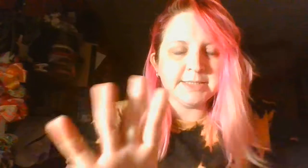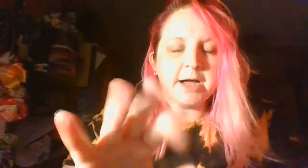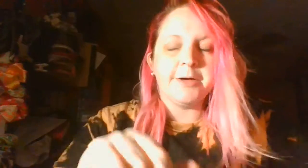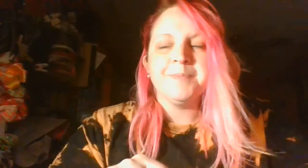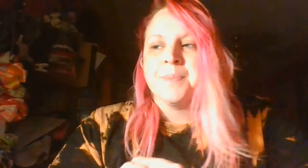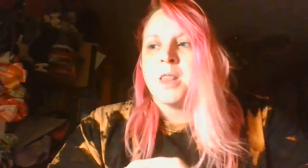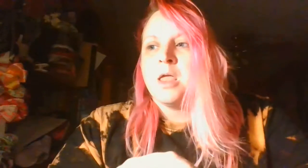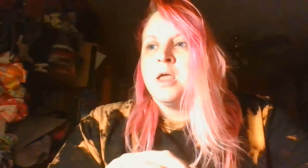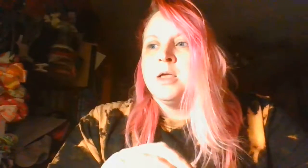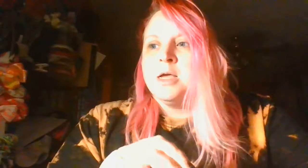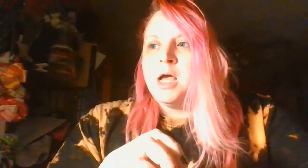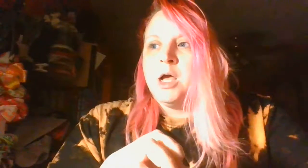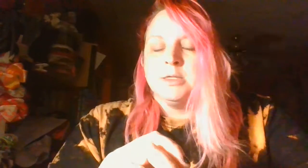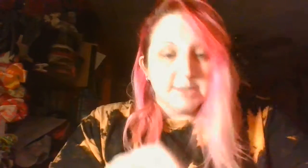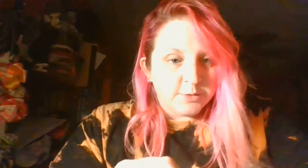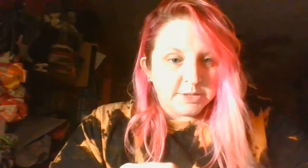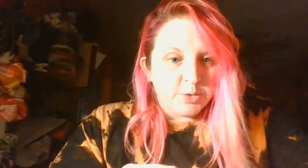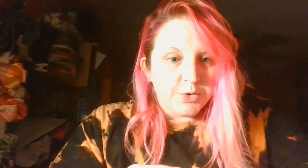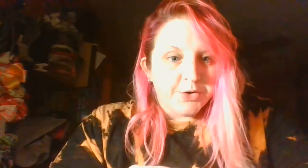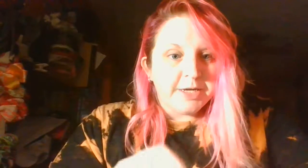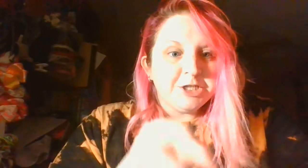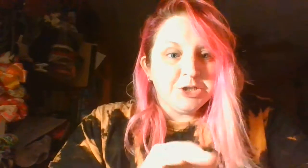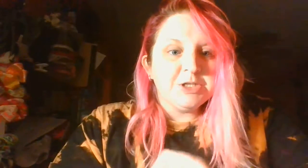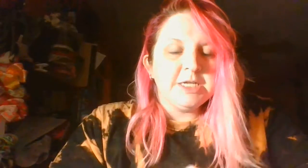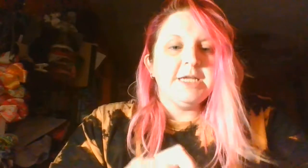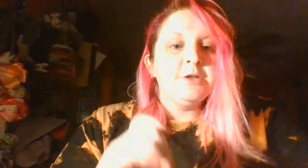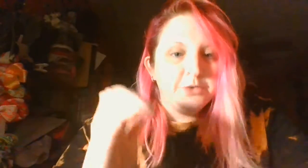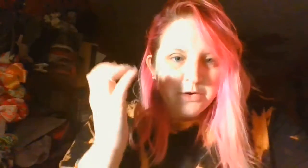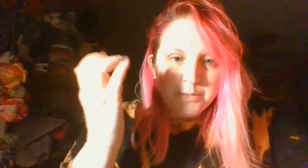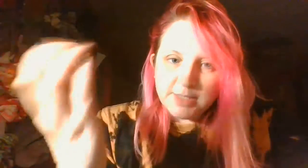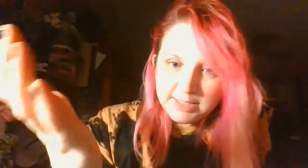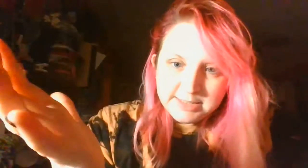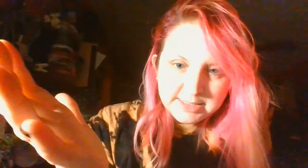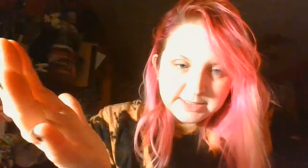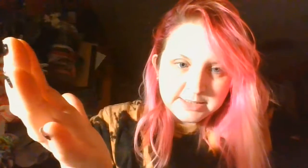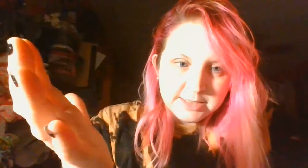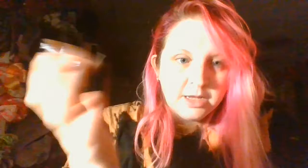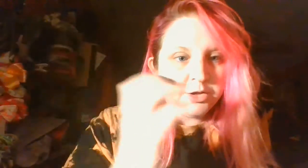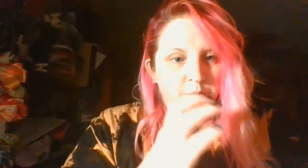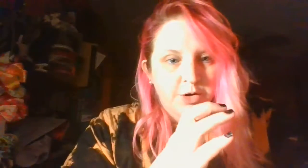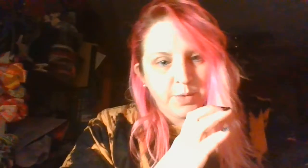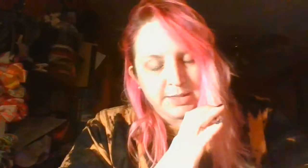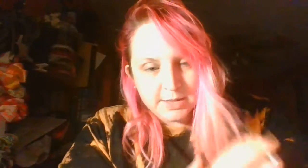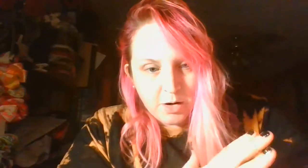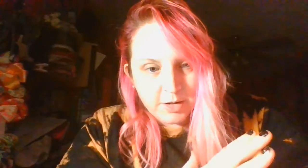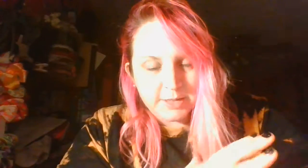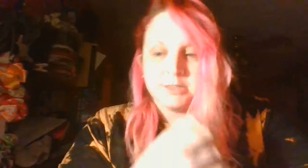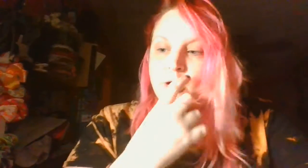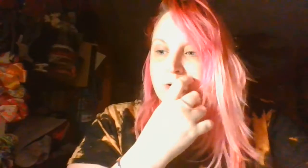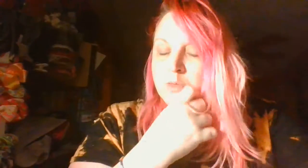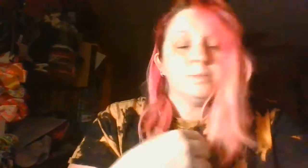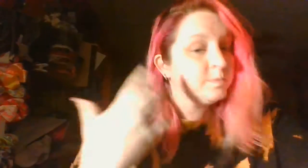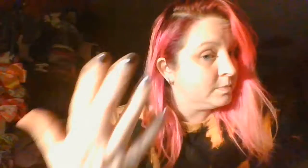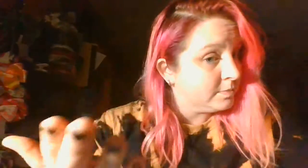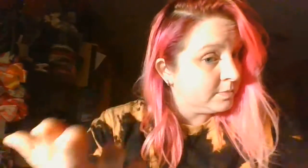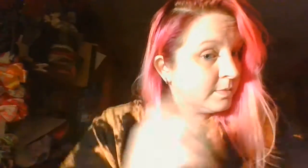style. Difficulty order is usually you start with the easiest and you work your way to the hardest. So